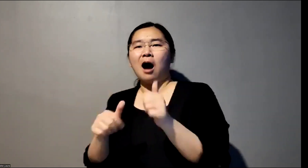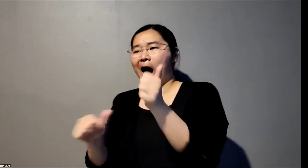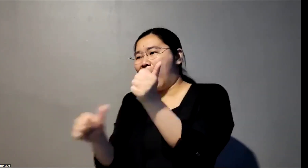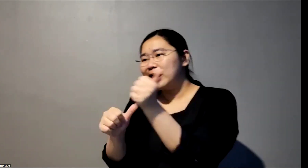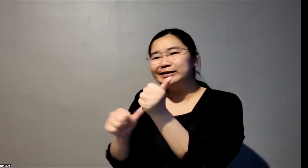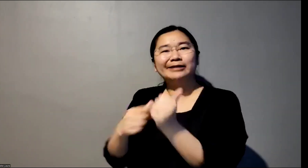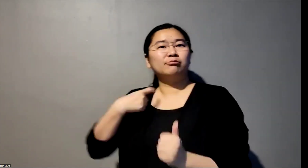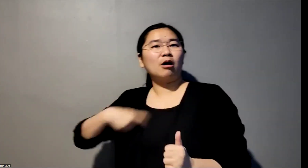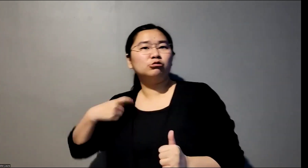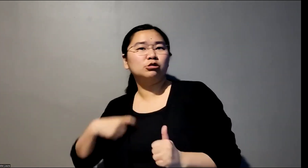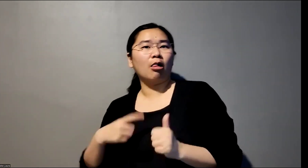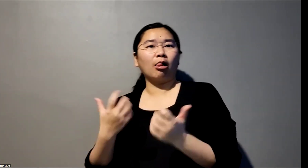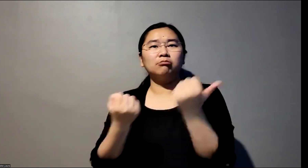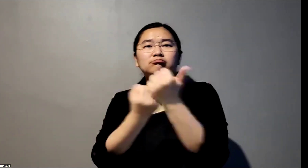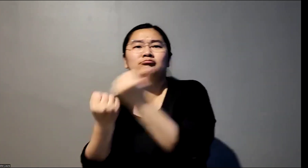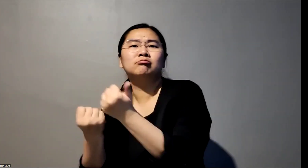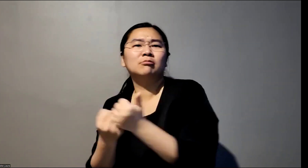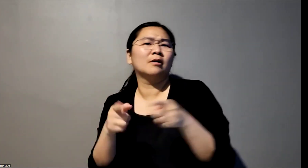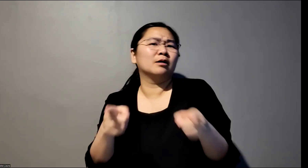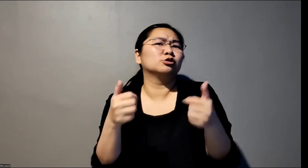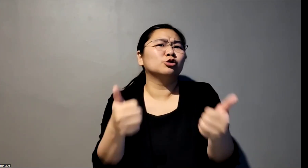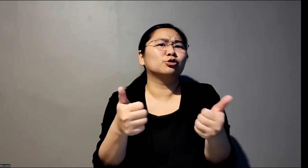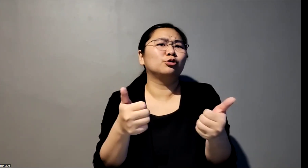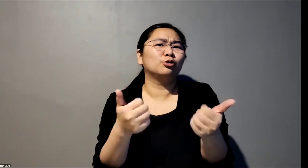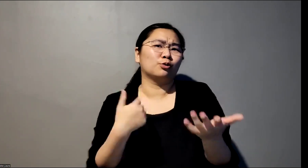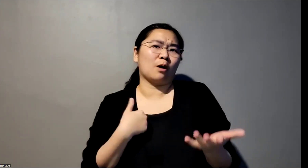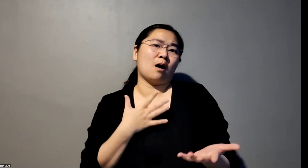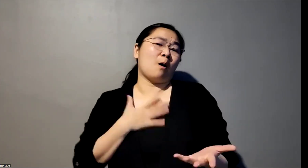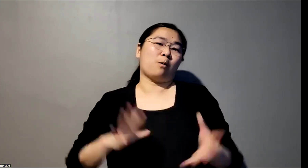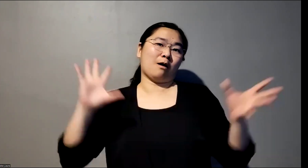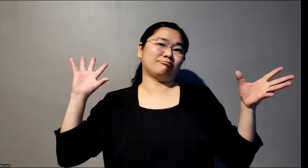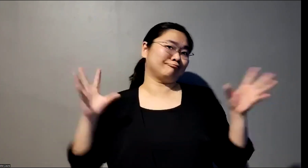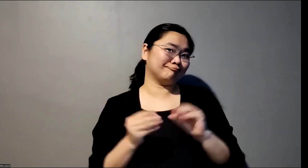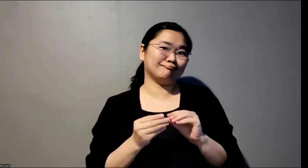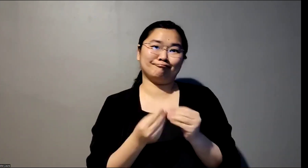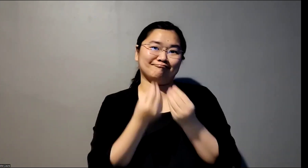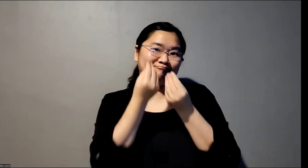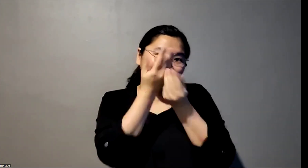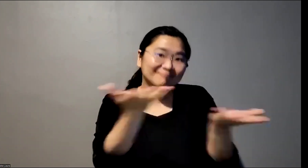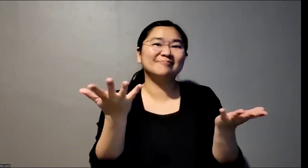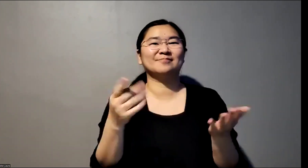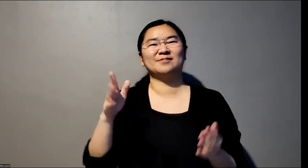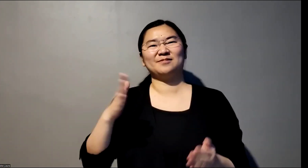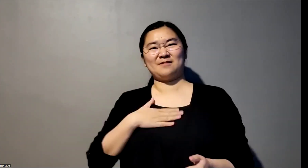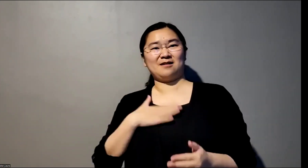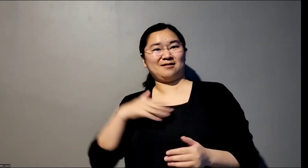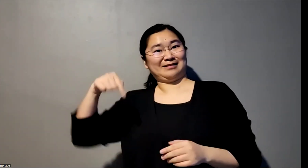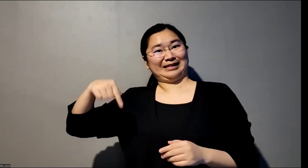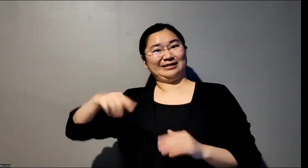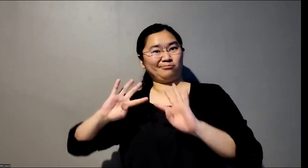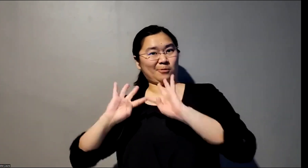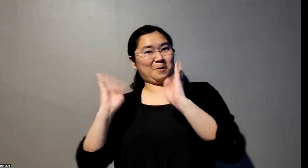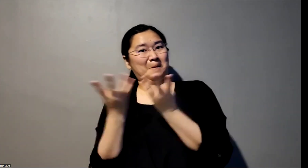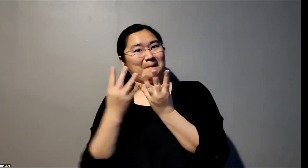as we started with Amman Berlin Declaration, I would conclude with Amman Berlin Declaration, saying that we have